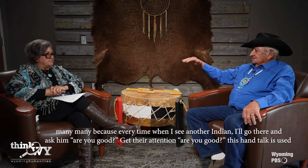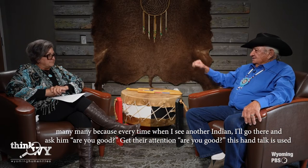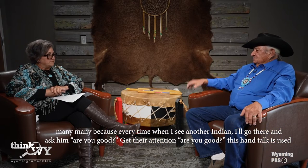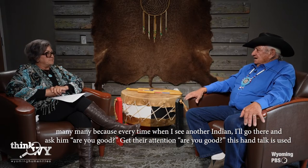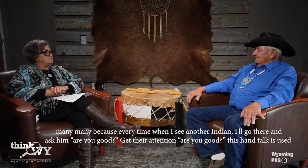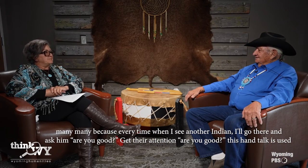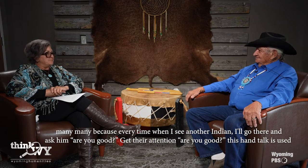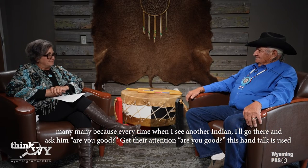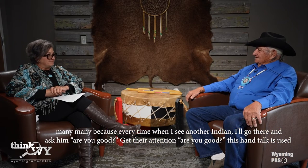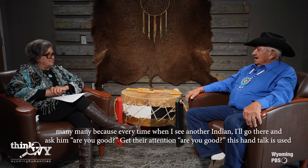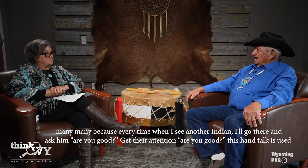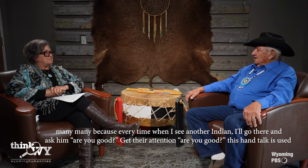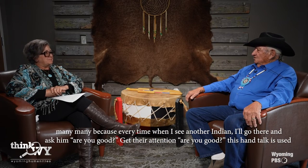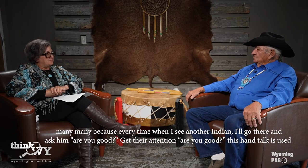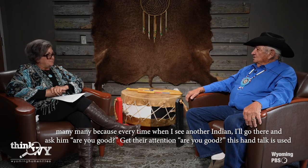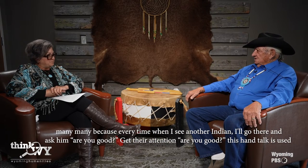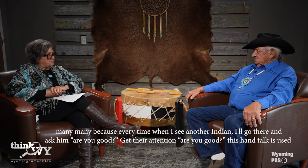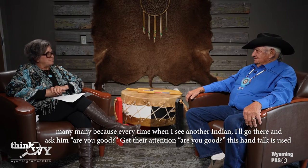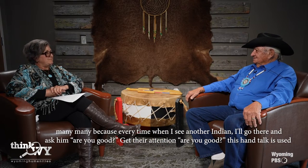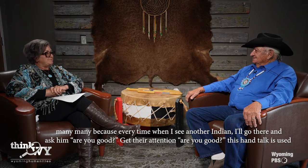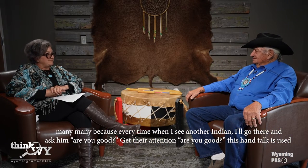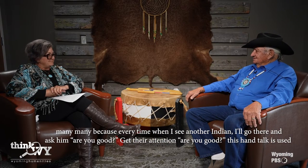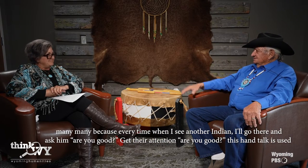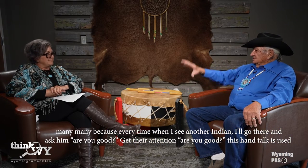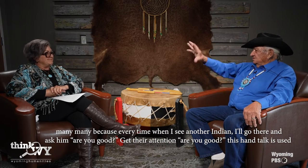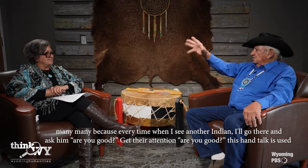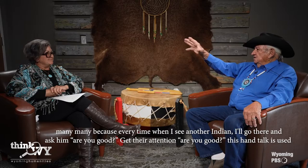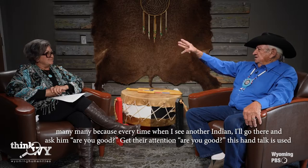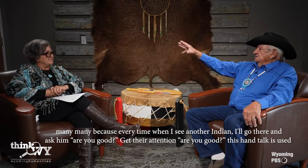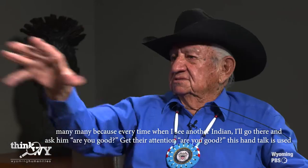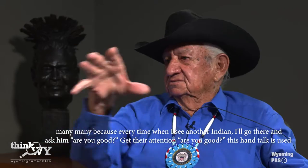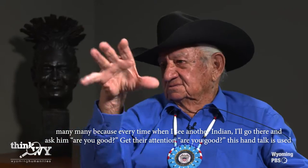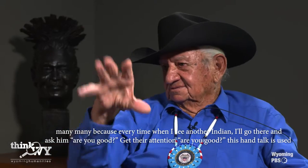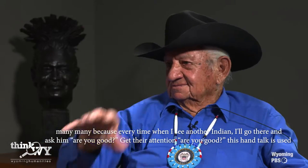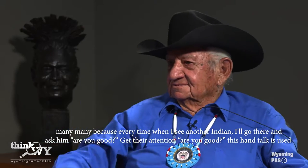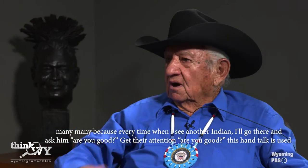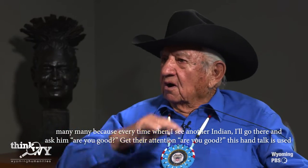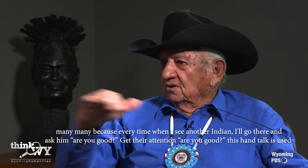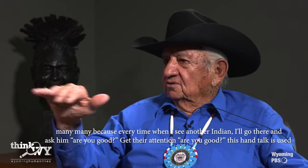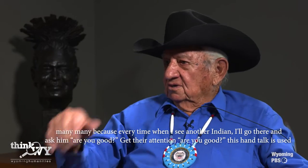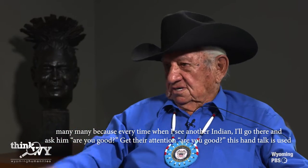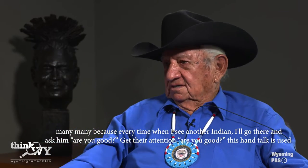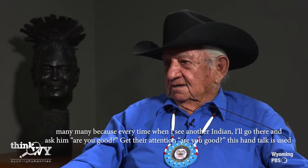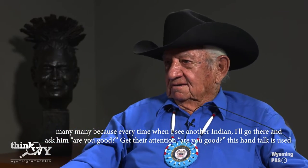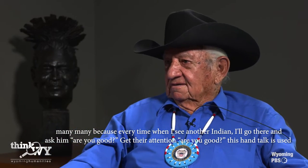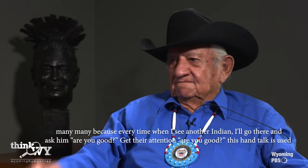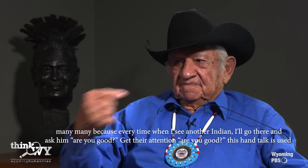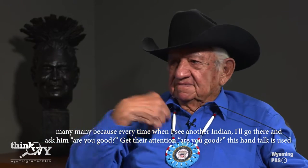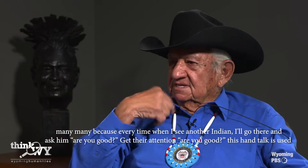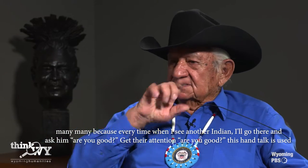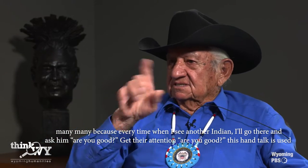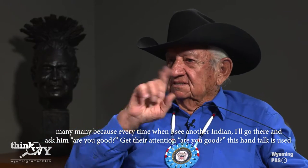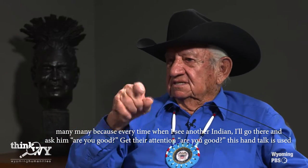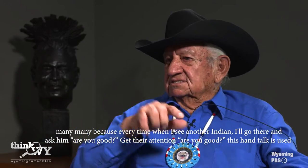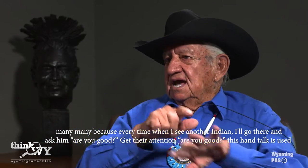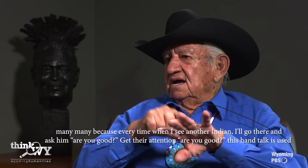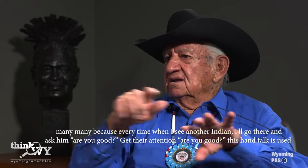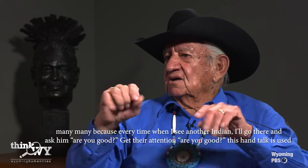him, are you good? Get their attention. Are you good? This hand